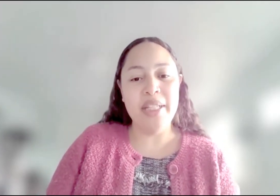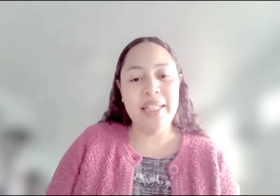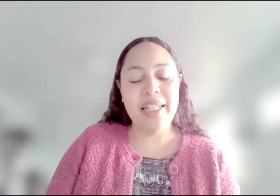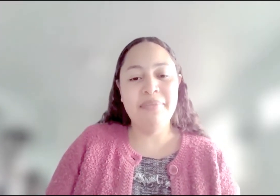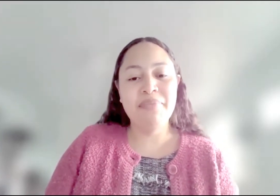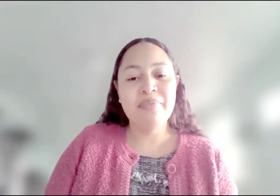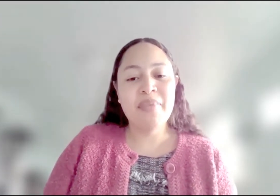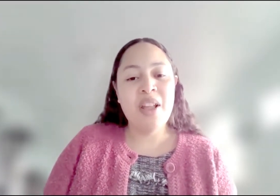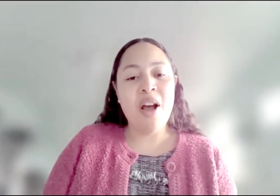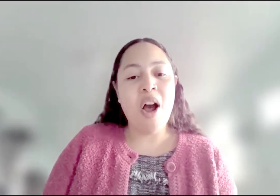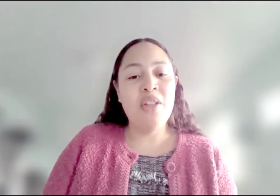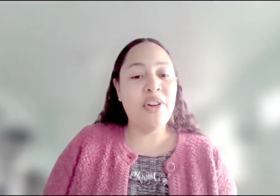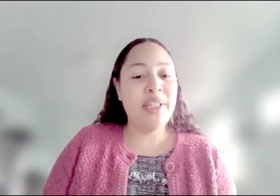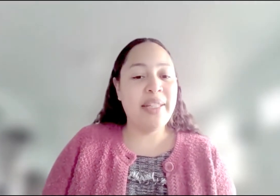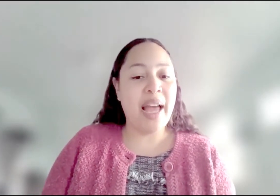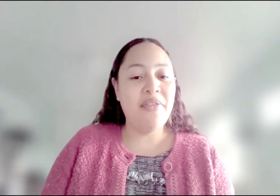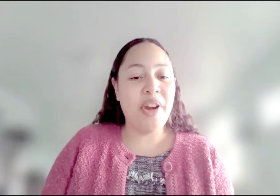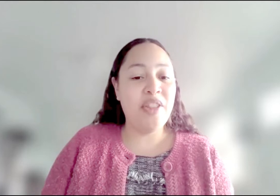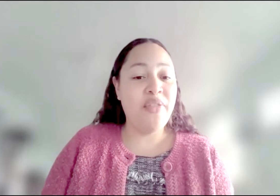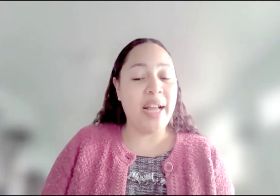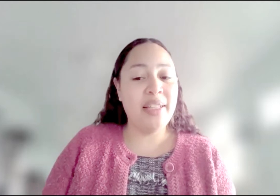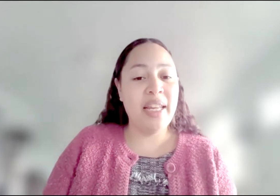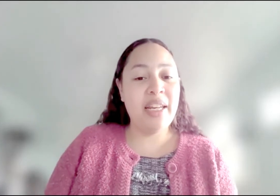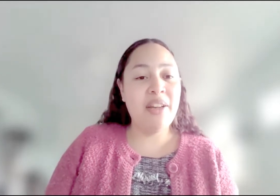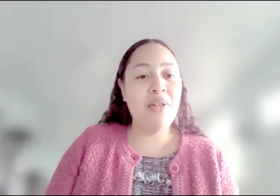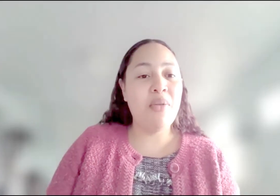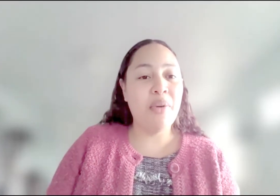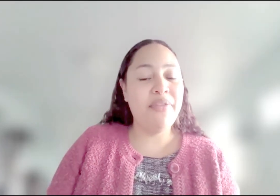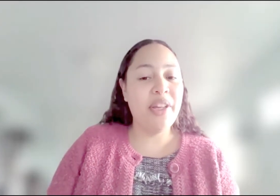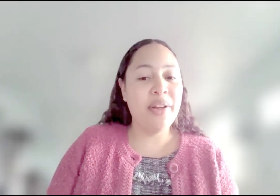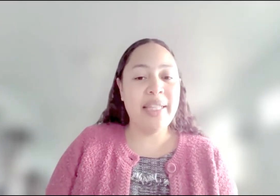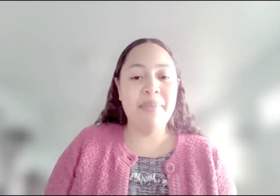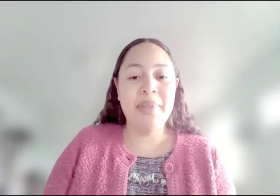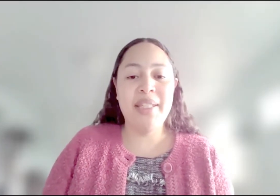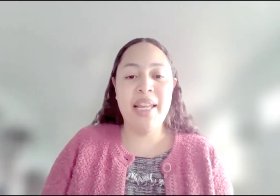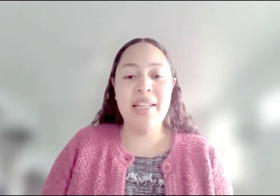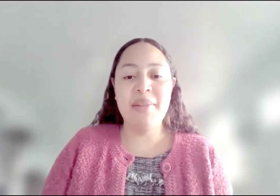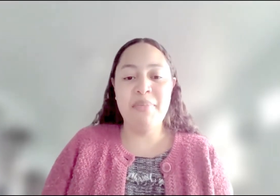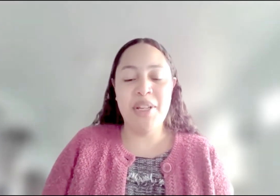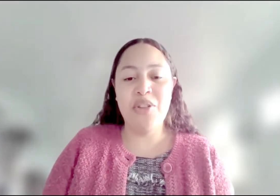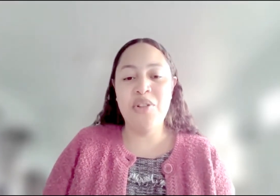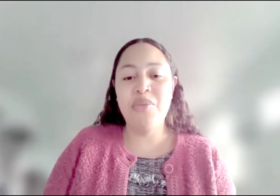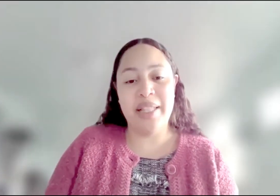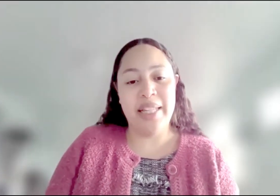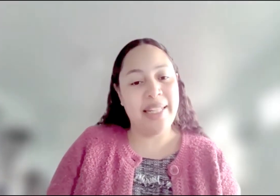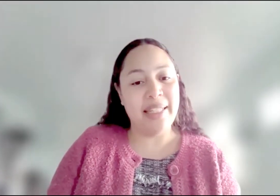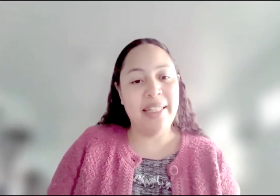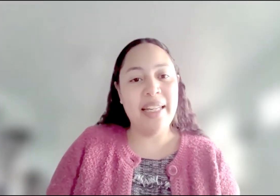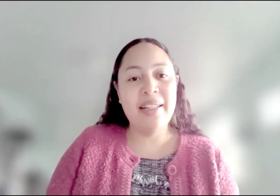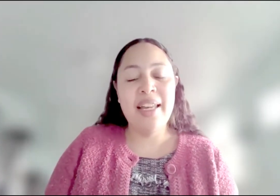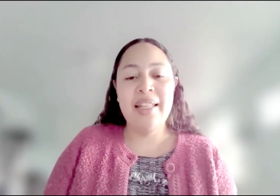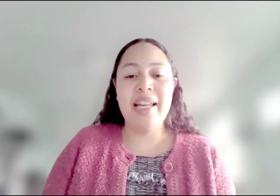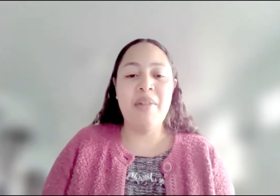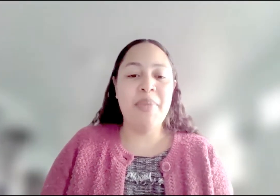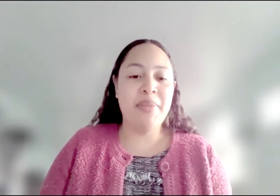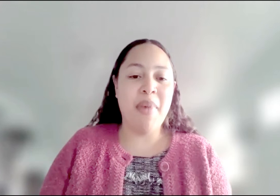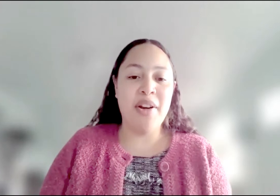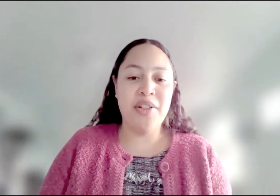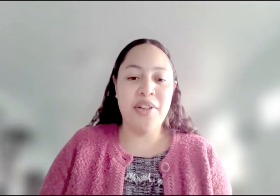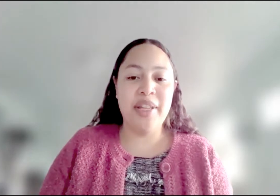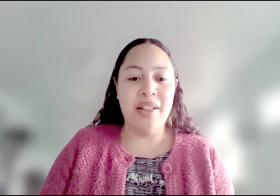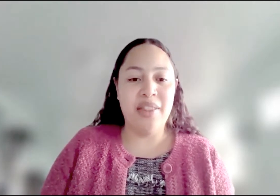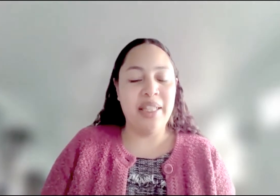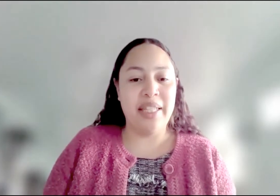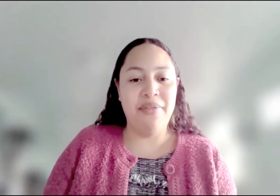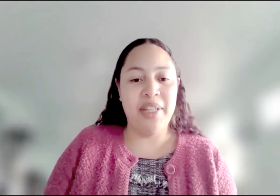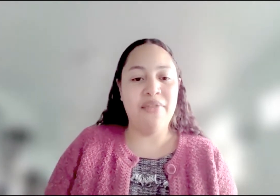vaccination policy. All of our staff are either vaccinated, or if they're exempt, they submit to weekly testing to help us